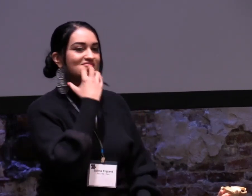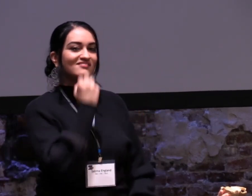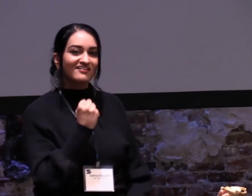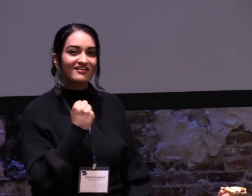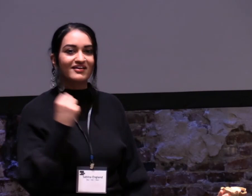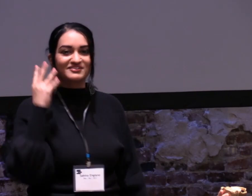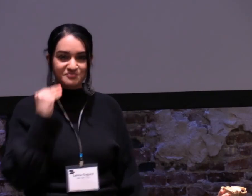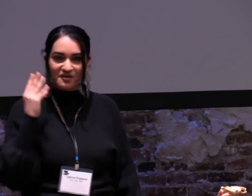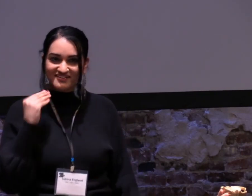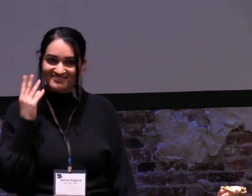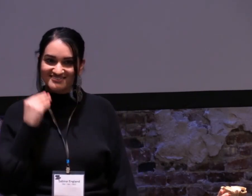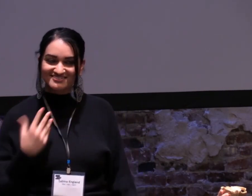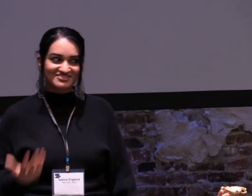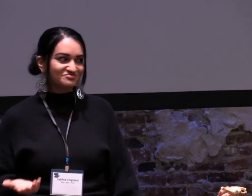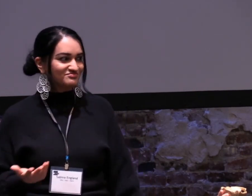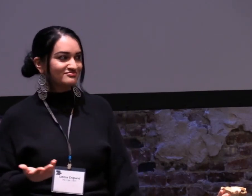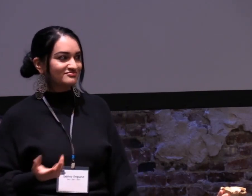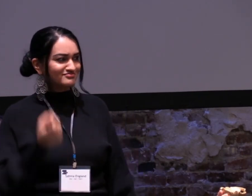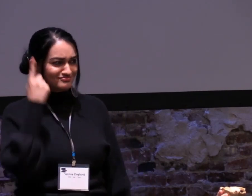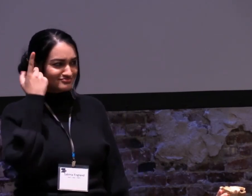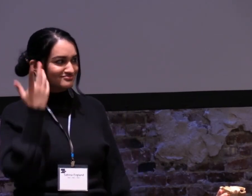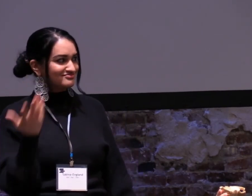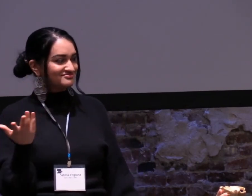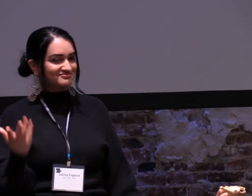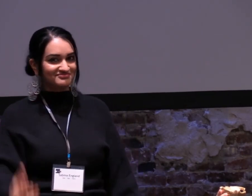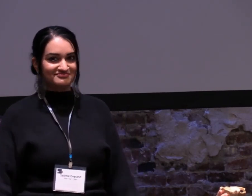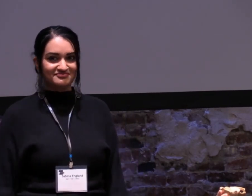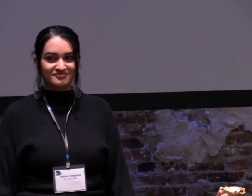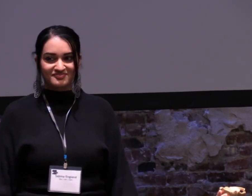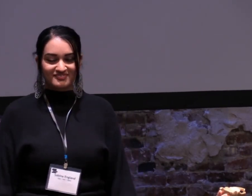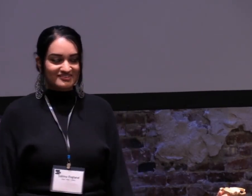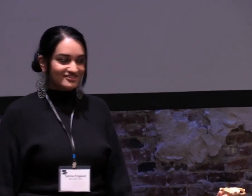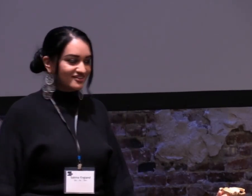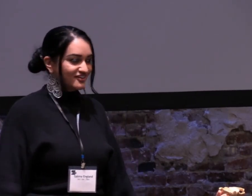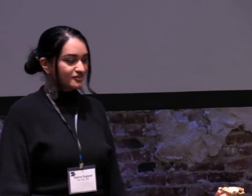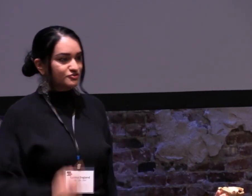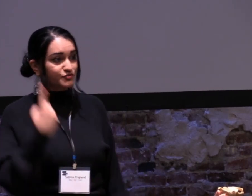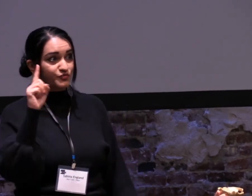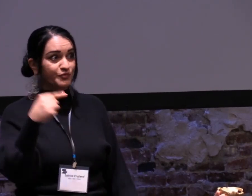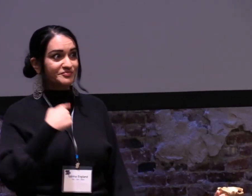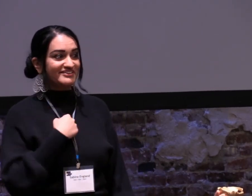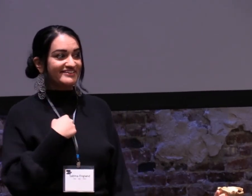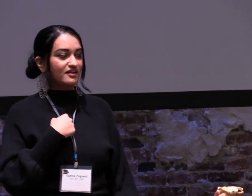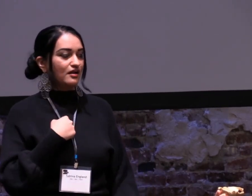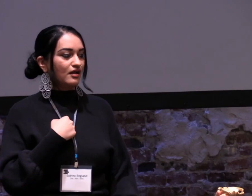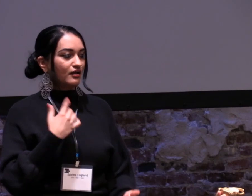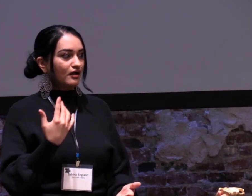I felt the spirit, and that's the experience I wanted to share with you. So for